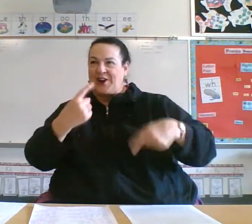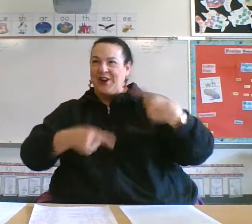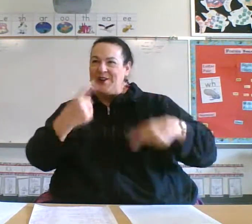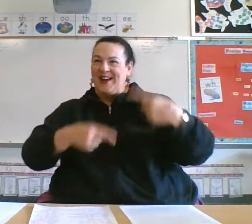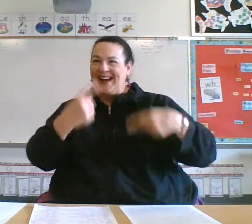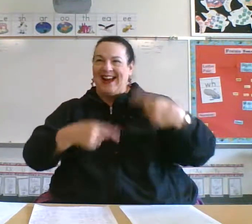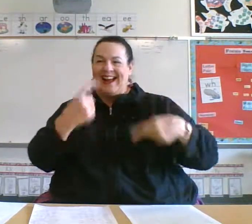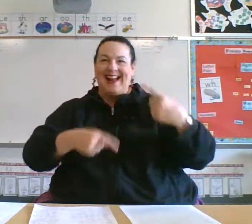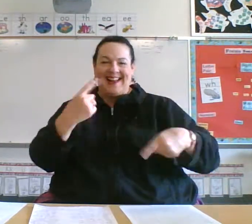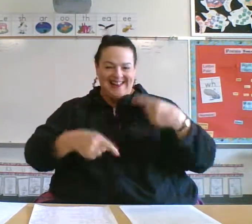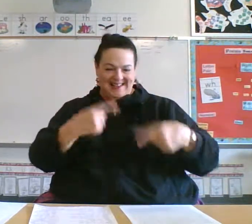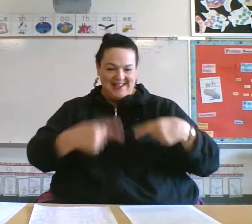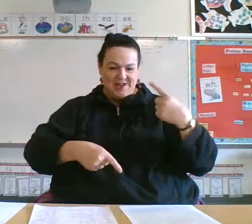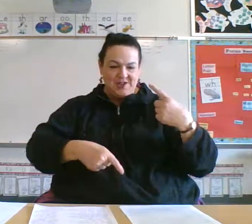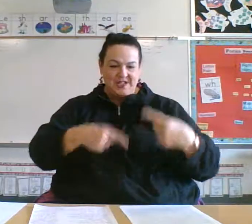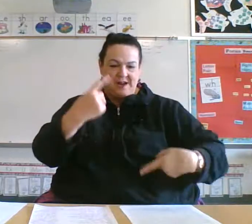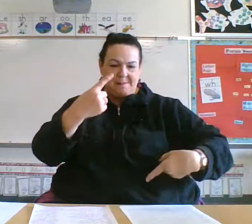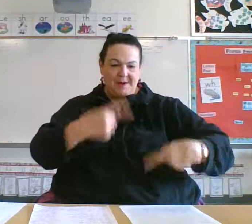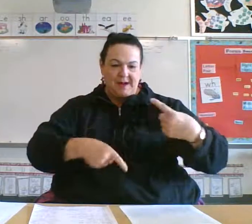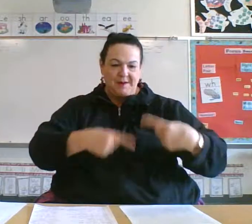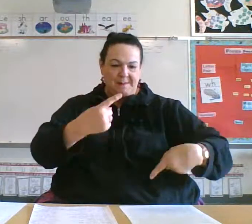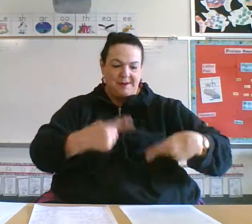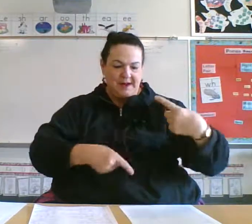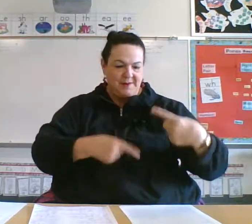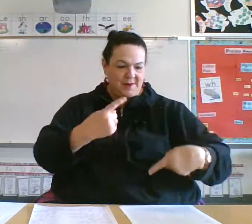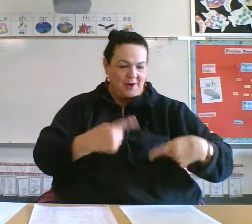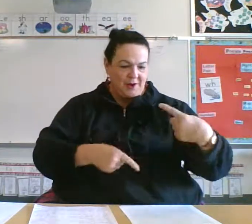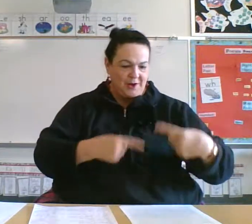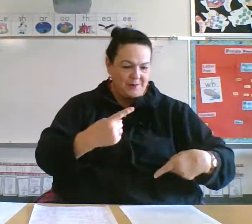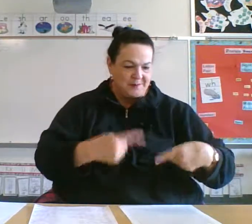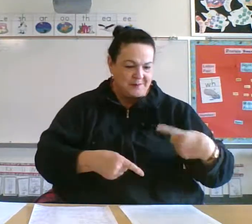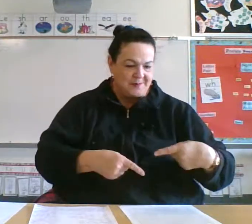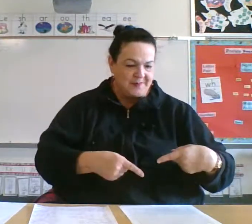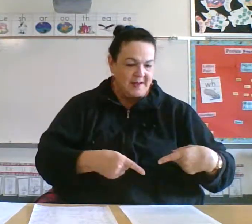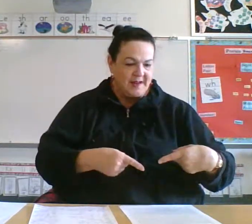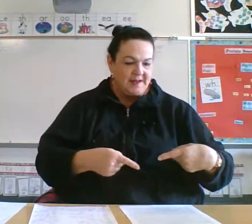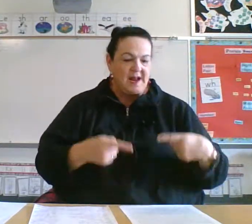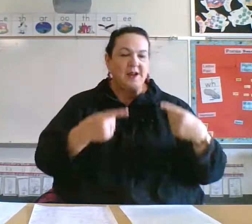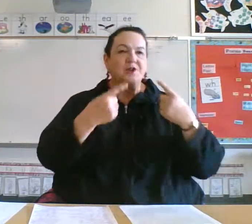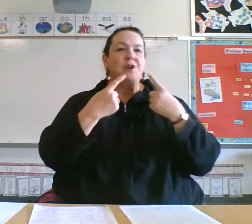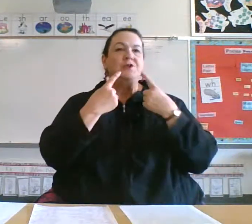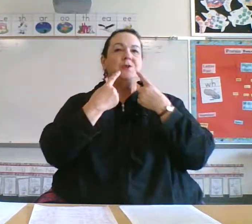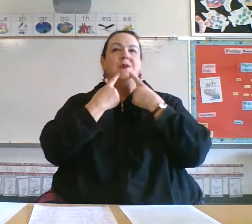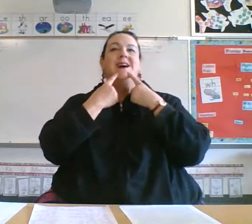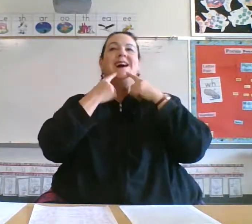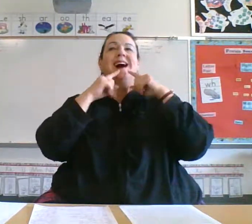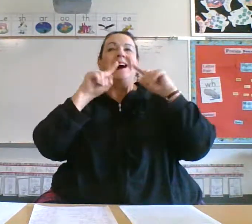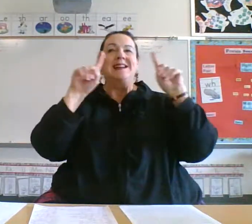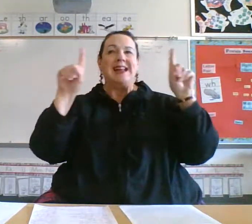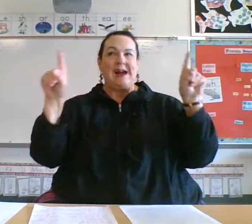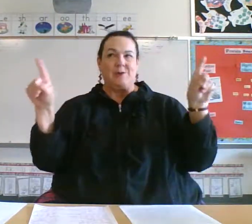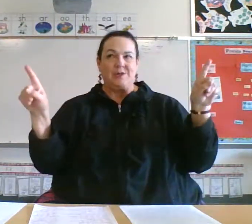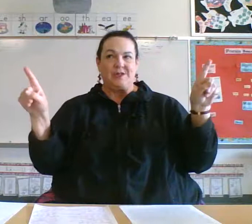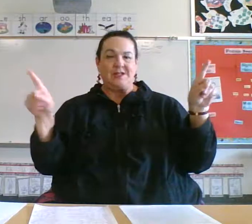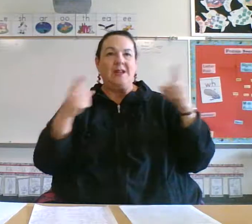argue. Just up and down, up and down. Argue. Now, I showed you announce